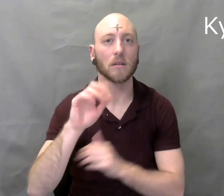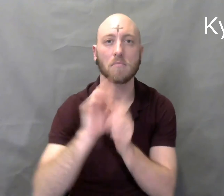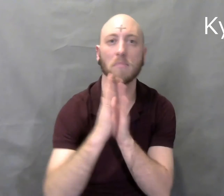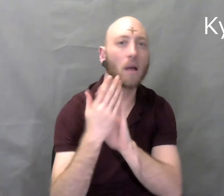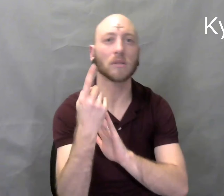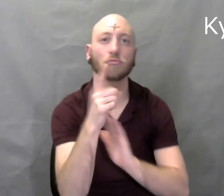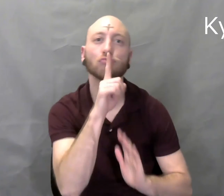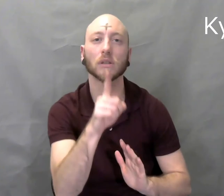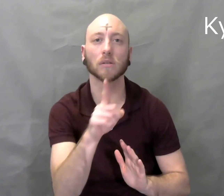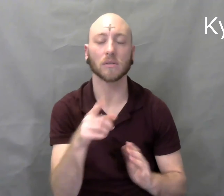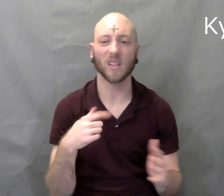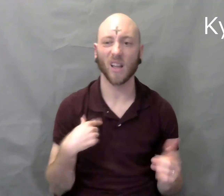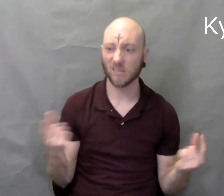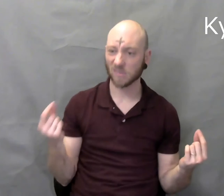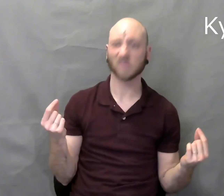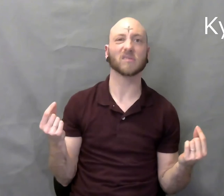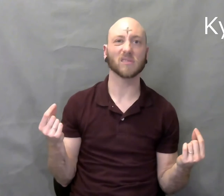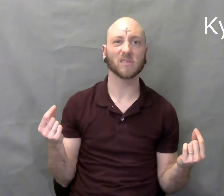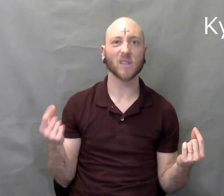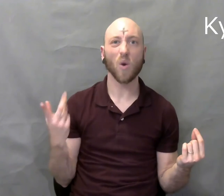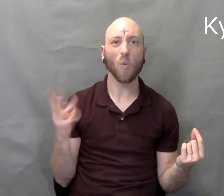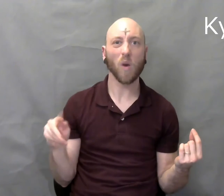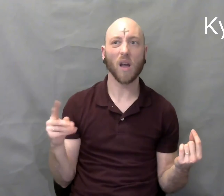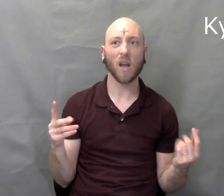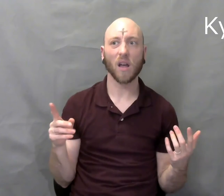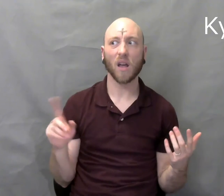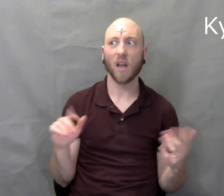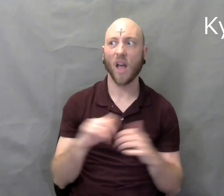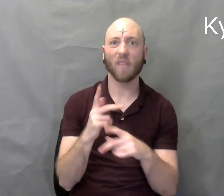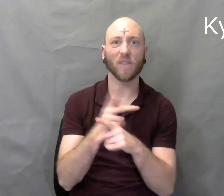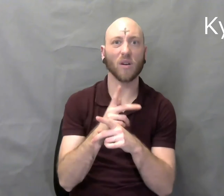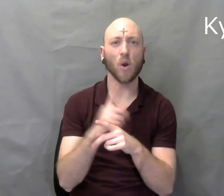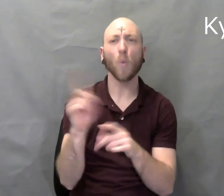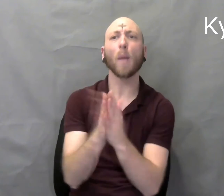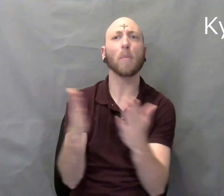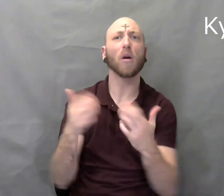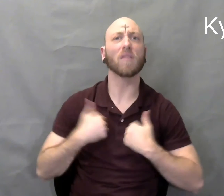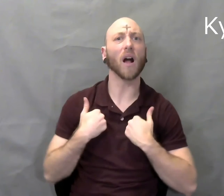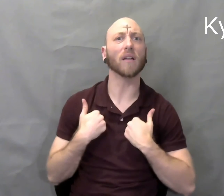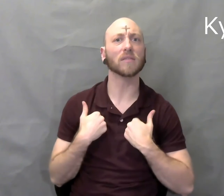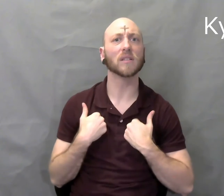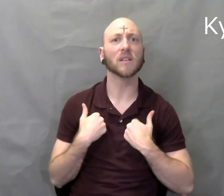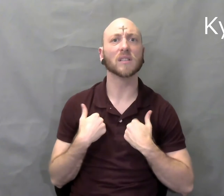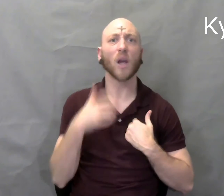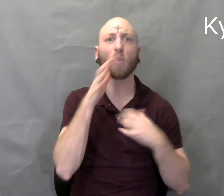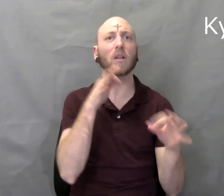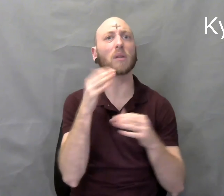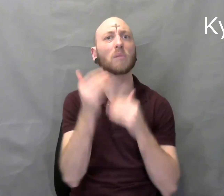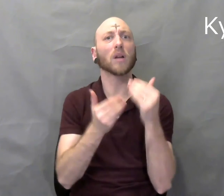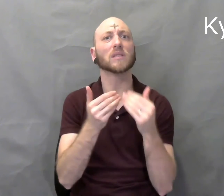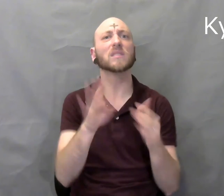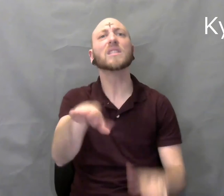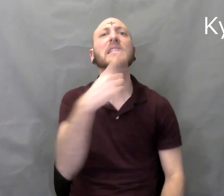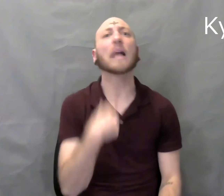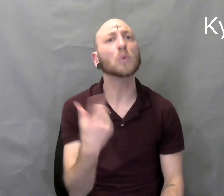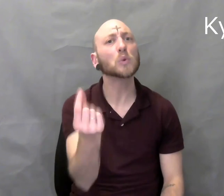do that. I'm like, where do I figure that out? Where's this book of life where somebody tells me what to do? Just tell me what to